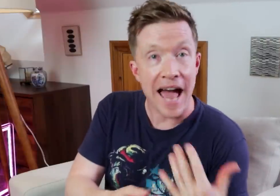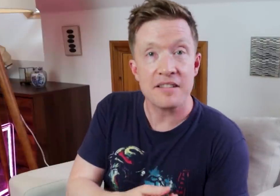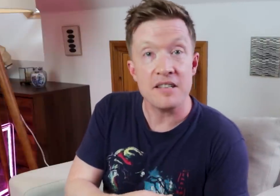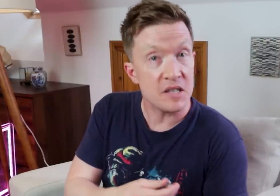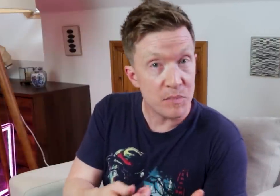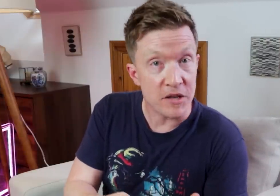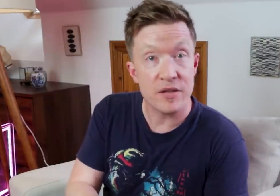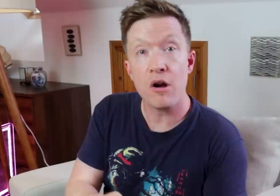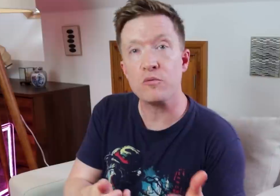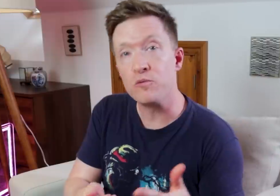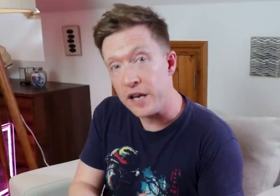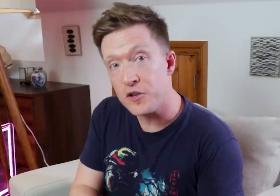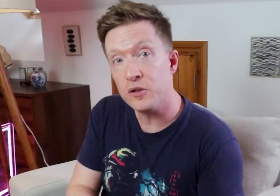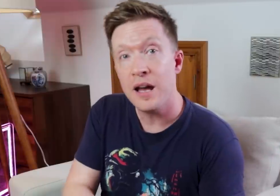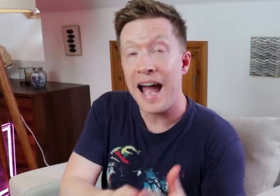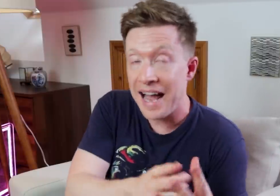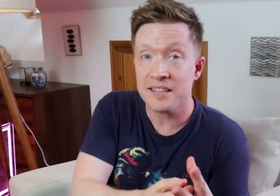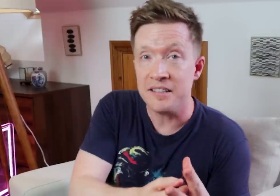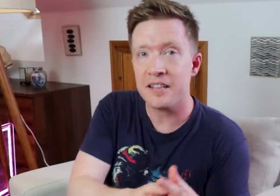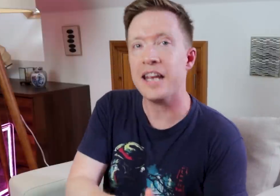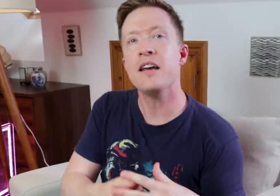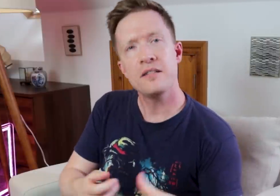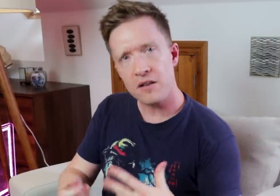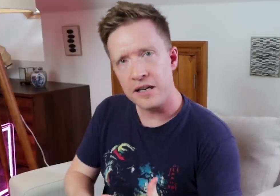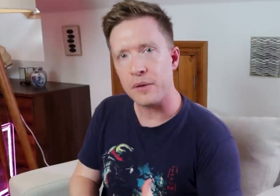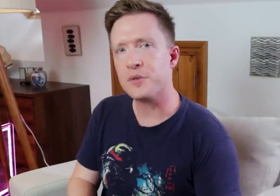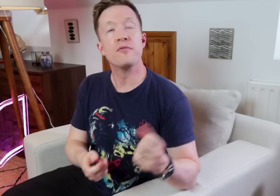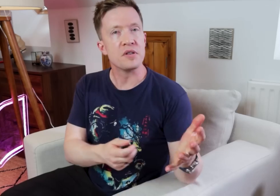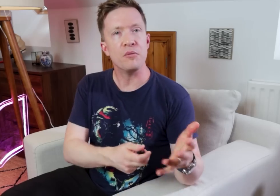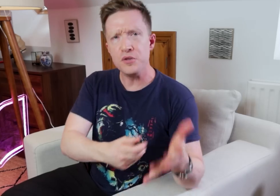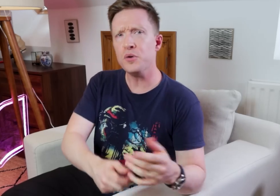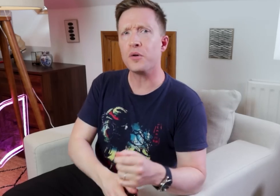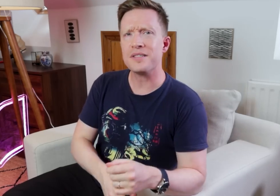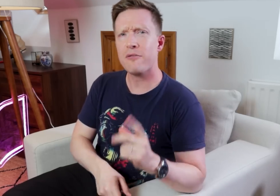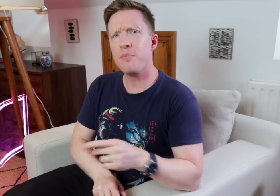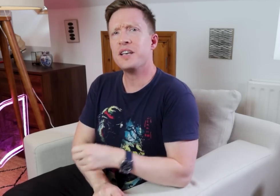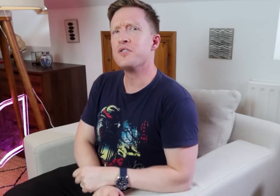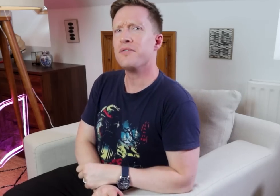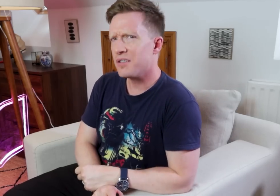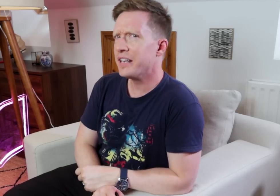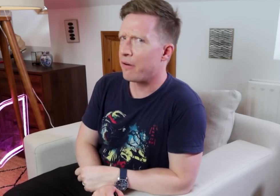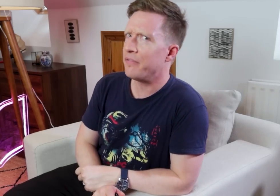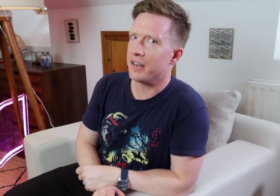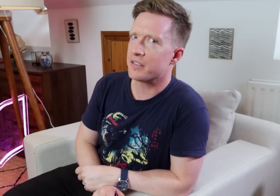accents in speech, there are regional accents in sign language. For example, New Yorkers have a reputation for signing very fast.